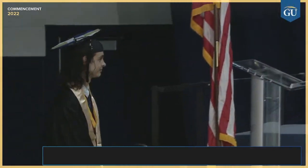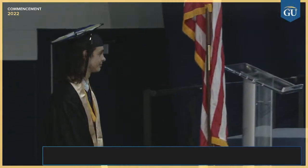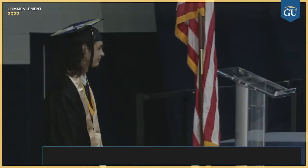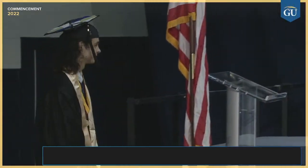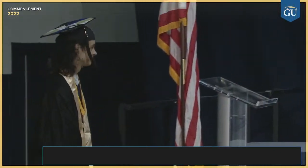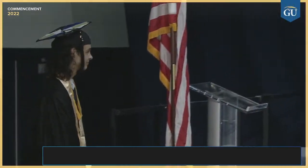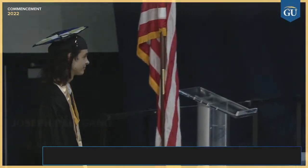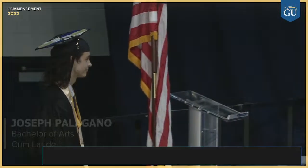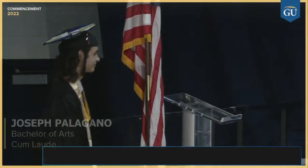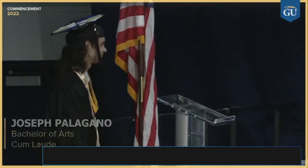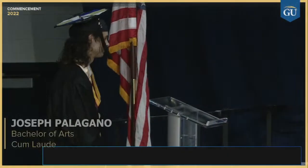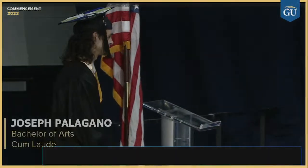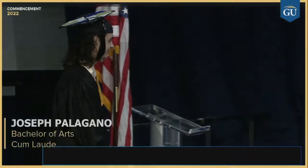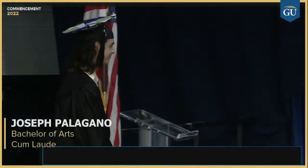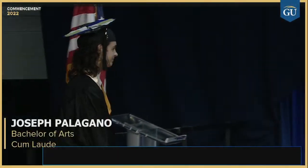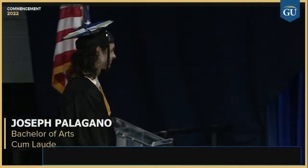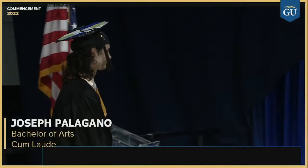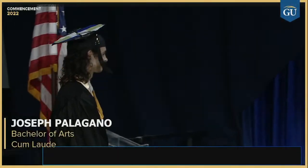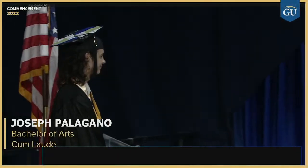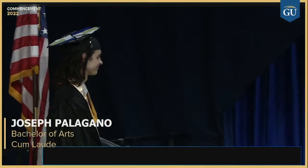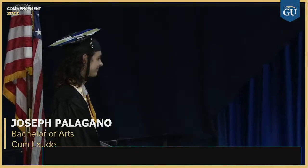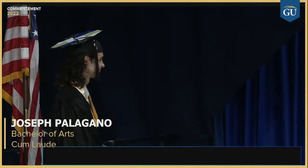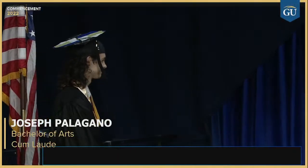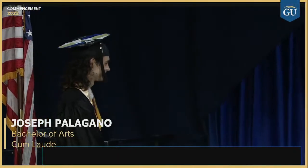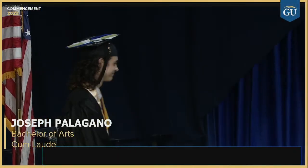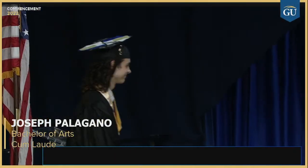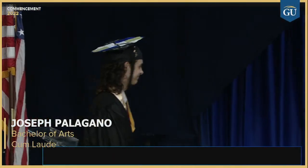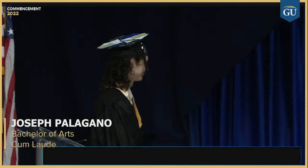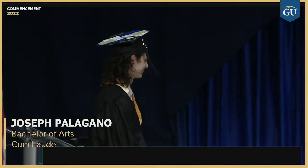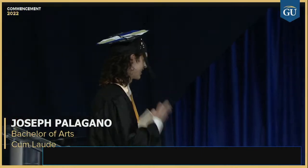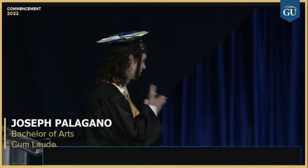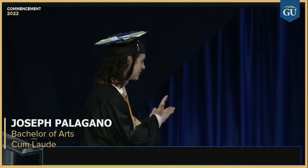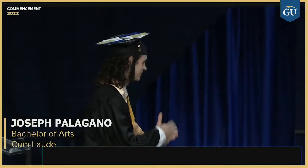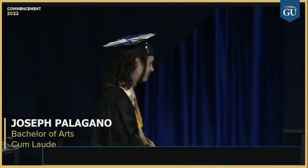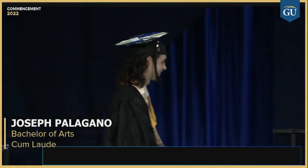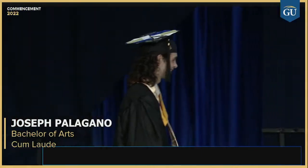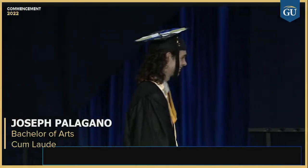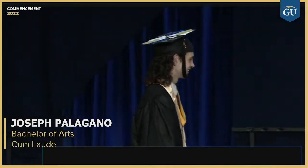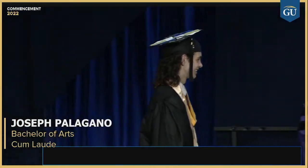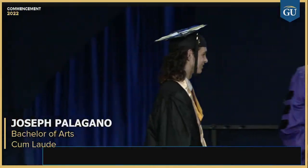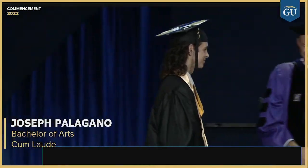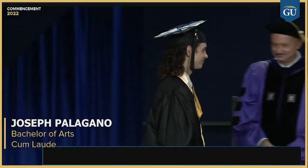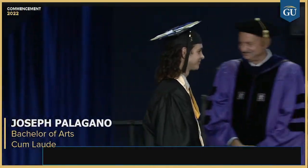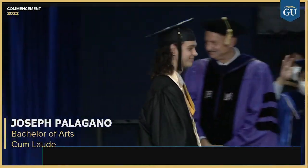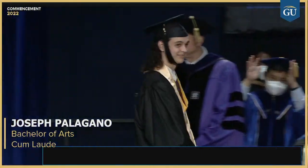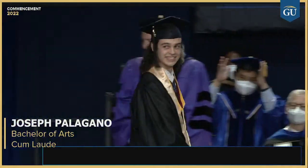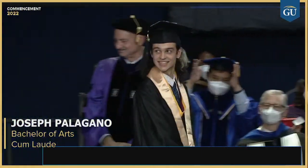Joseph Palagano, Bachelor of Arts, cum laude.